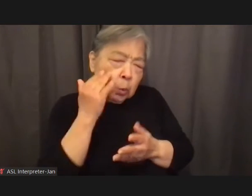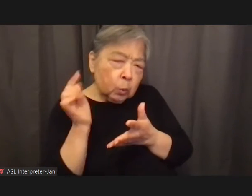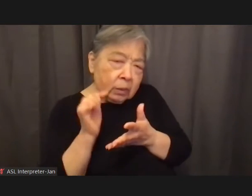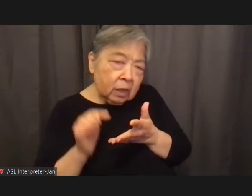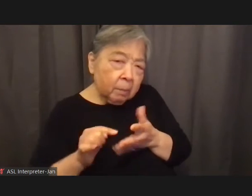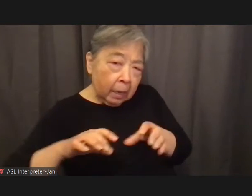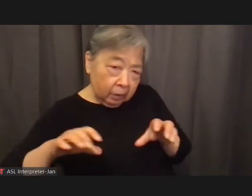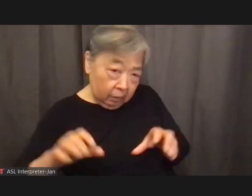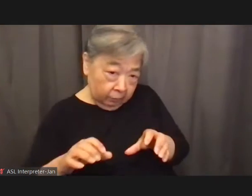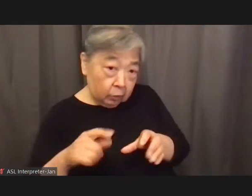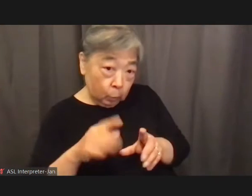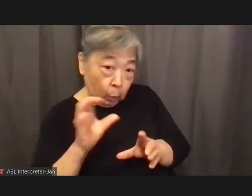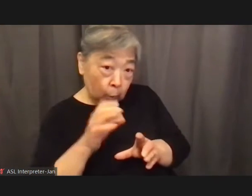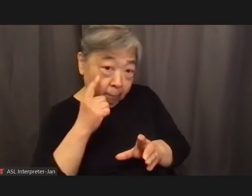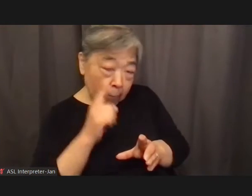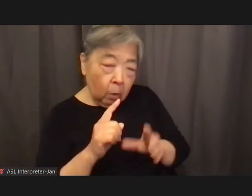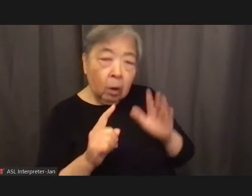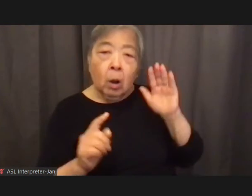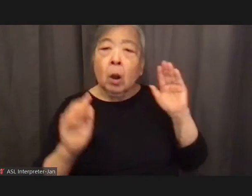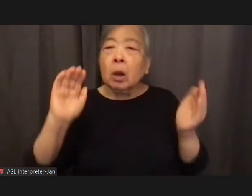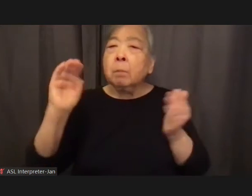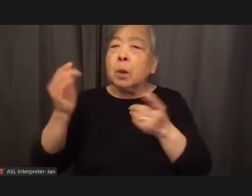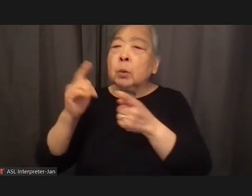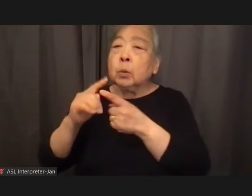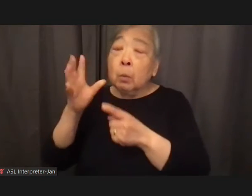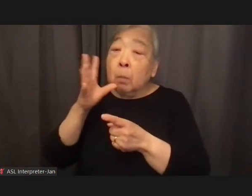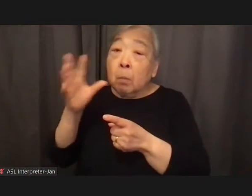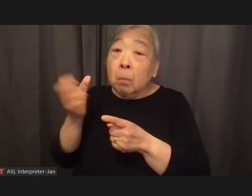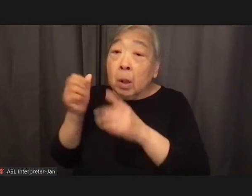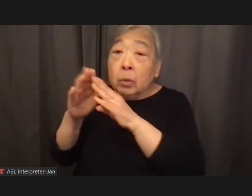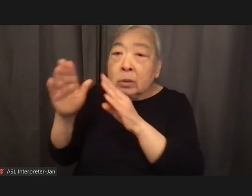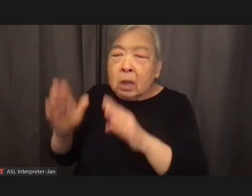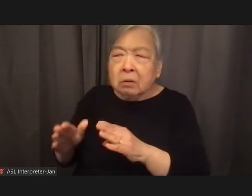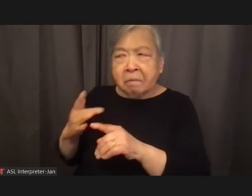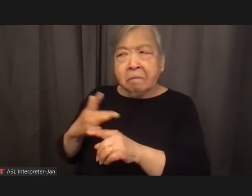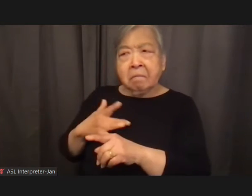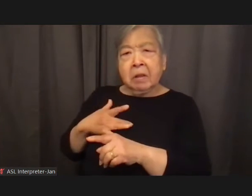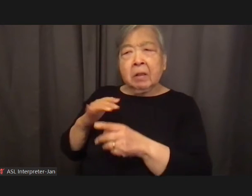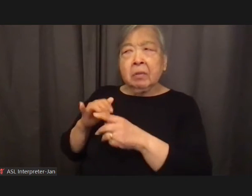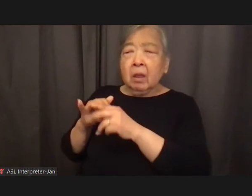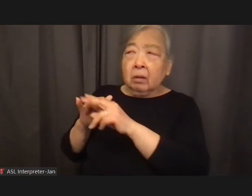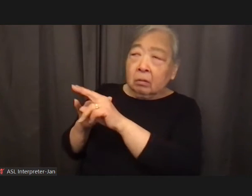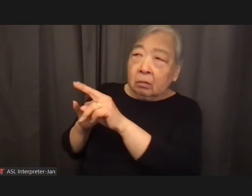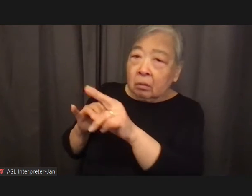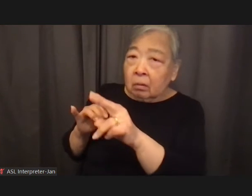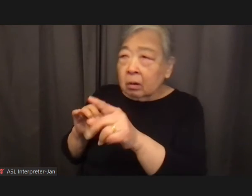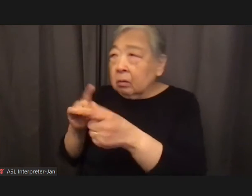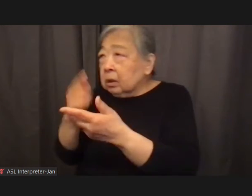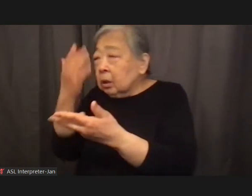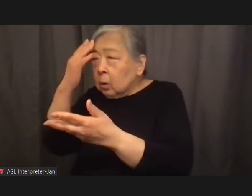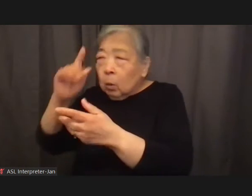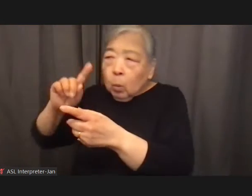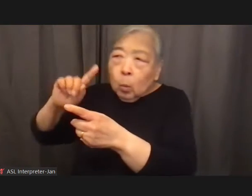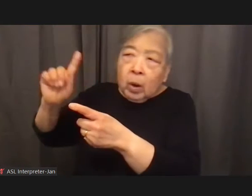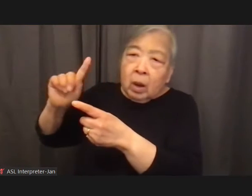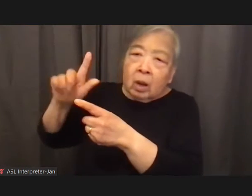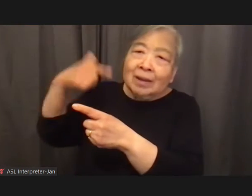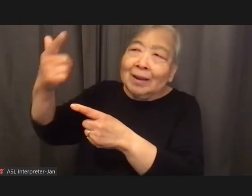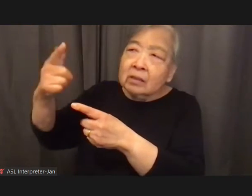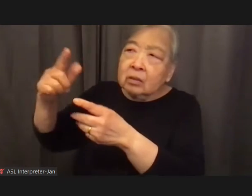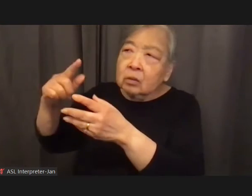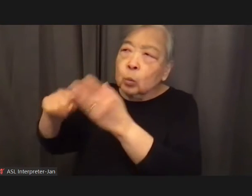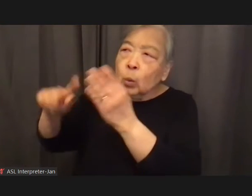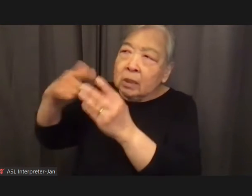you were looking yeah. for. Whereas in My Mother's House, my sense is you didn't know where you were going to travel next.